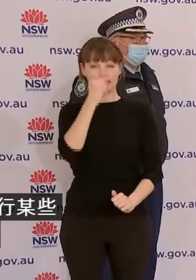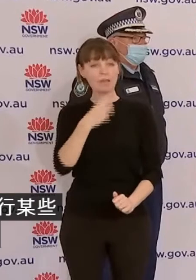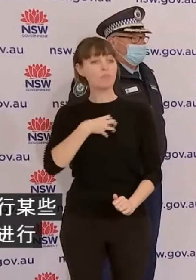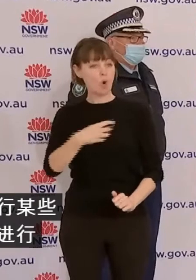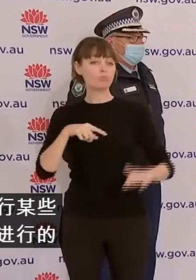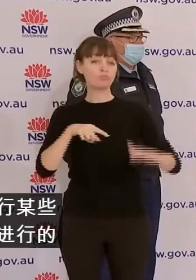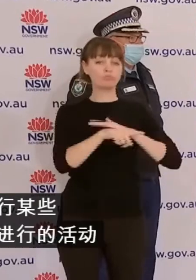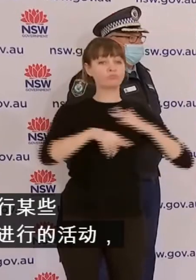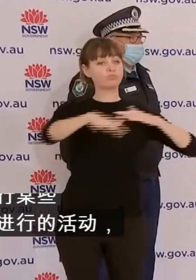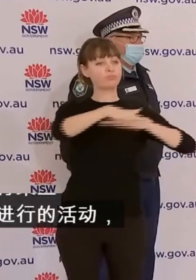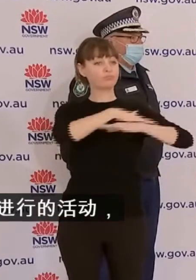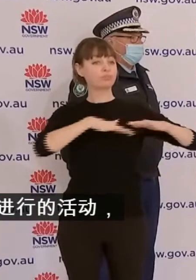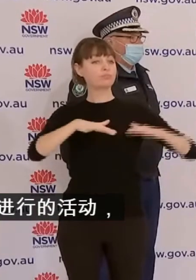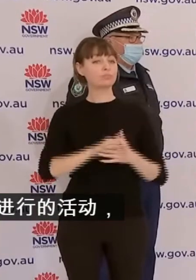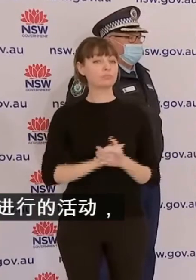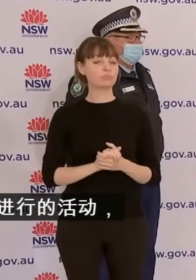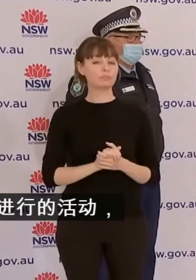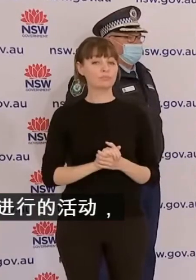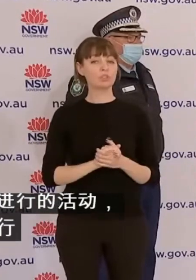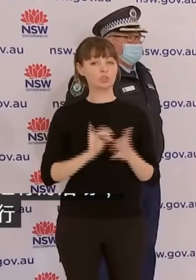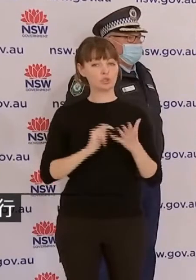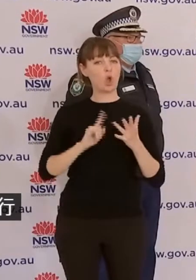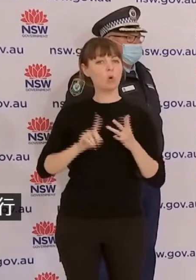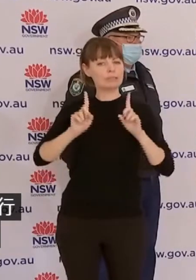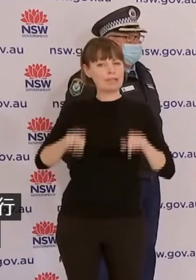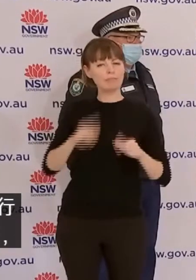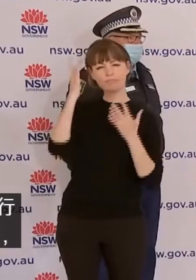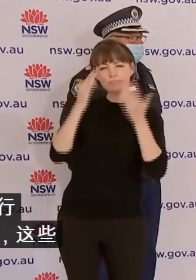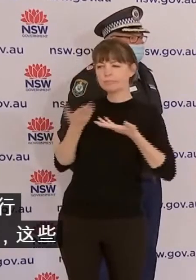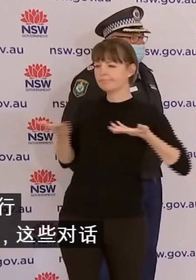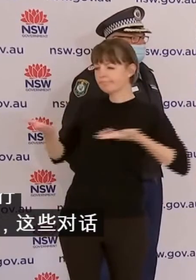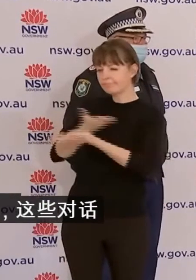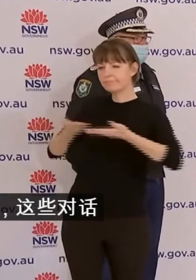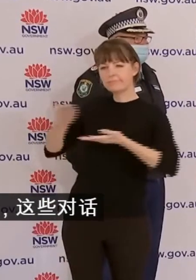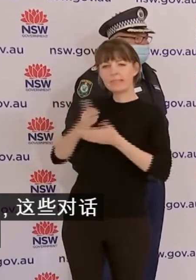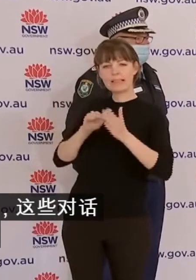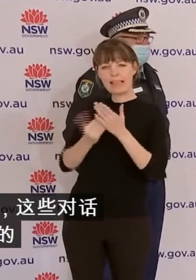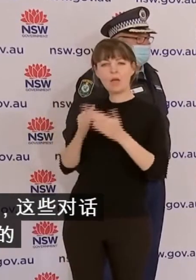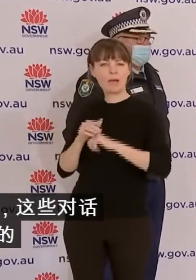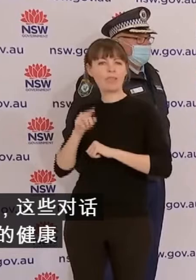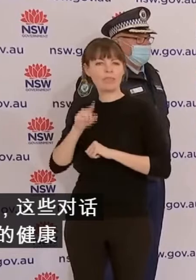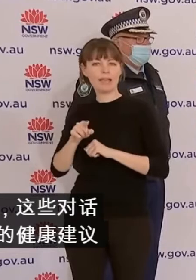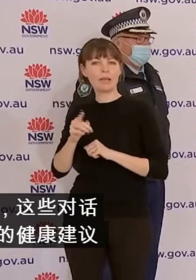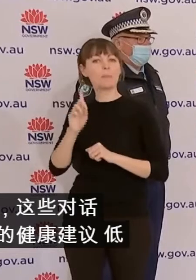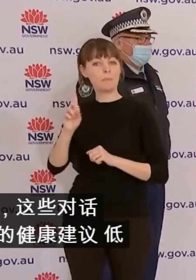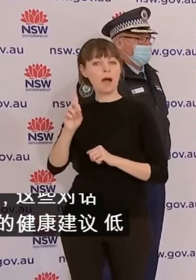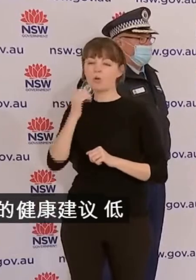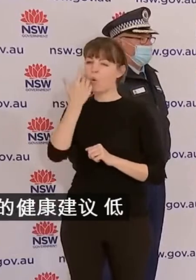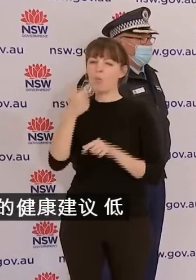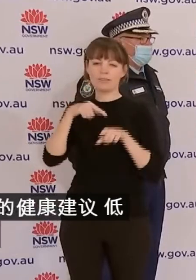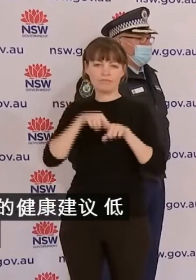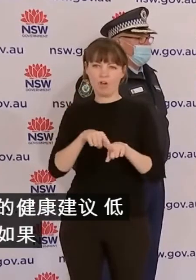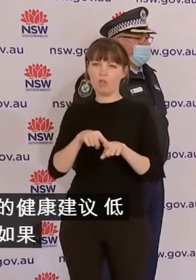activity which you can't do now. And they're conversations we're starting to have. And they are conversations which will be based on their health advice,